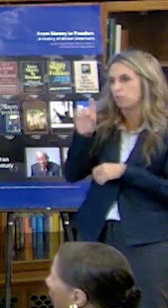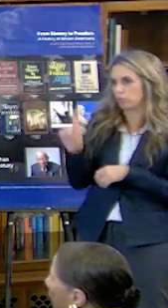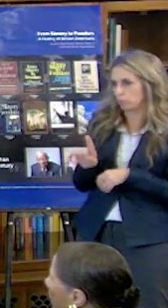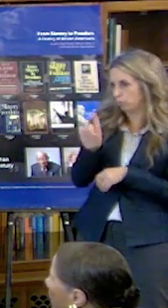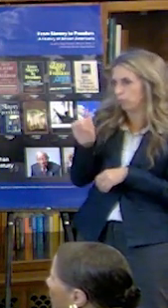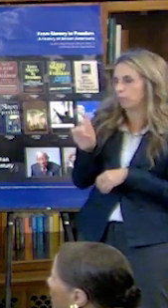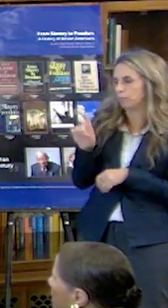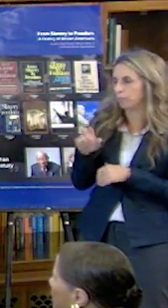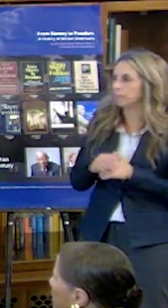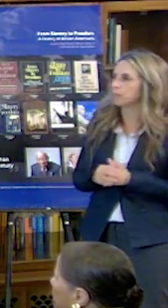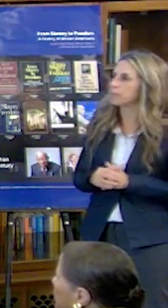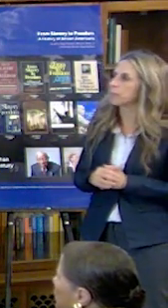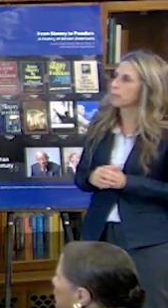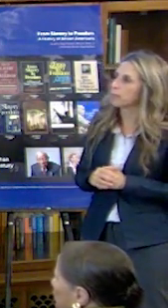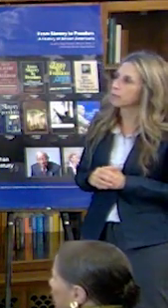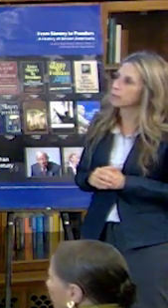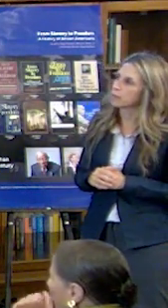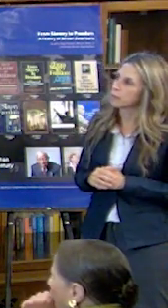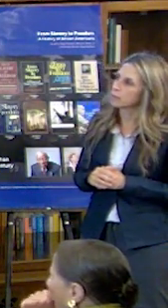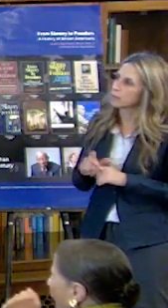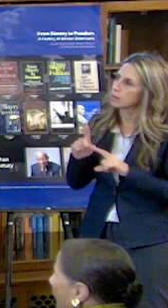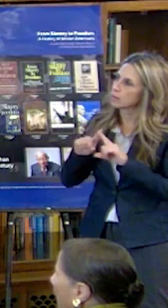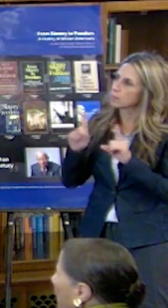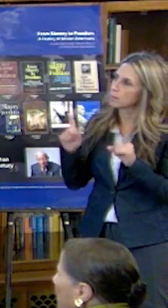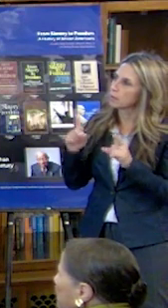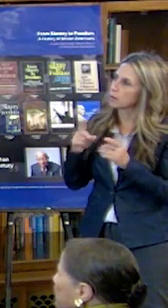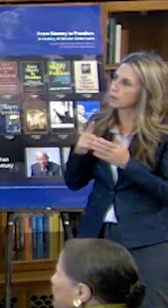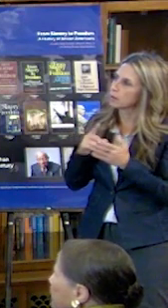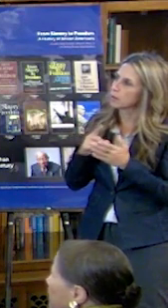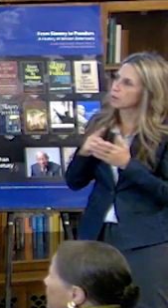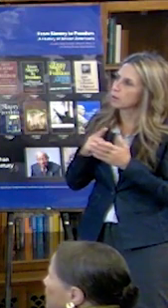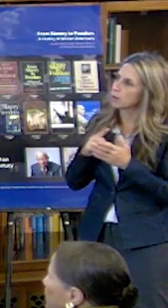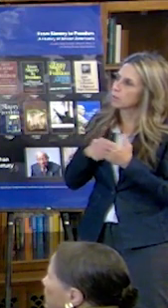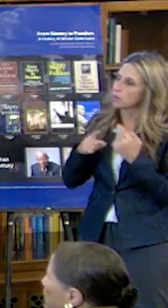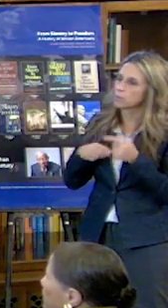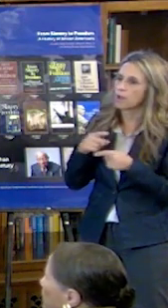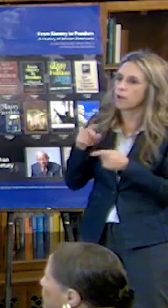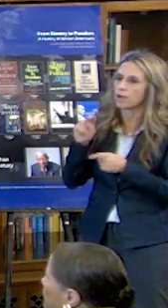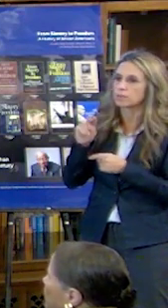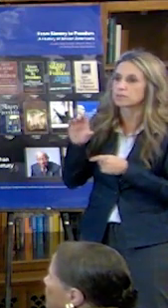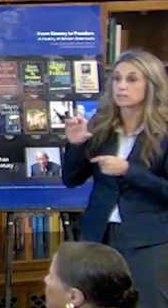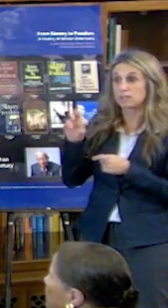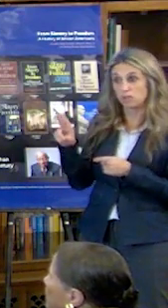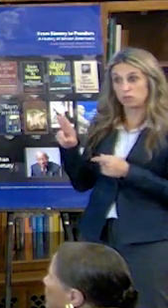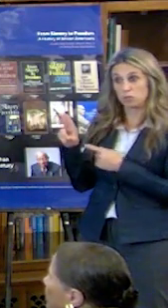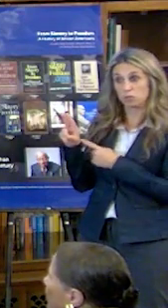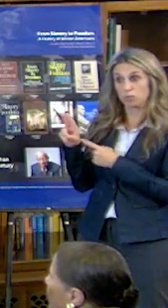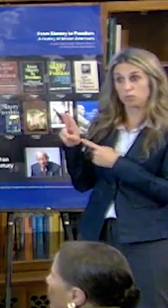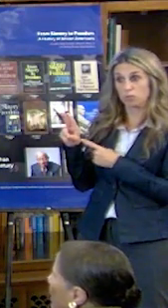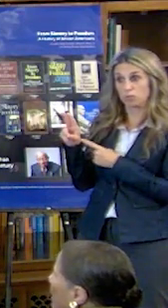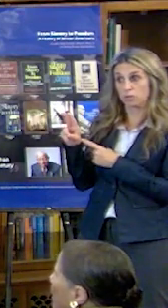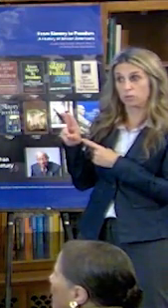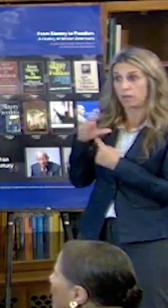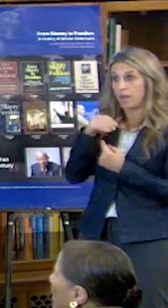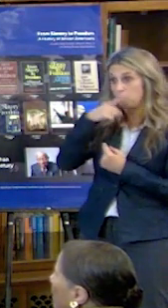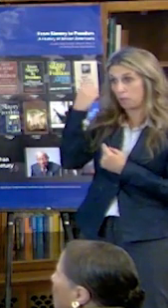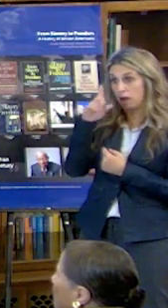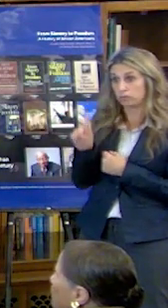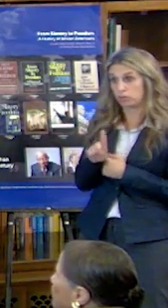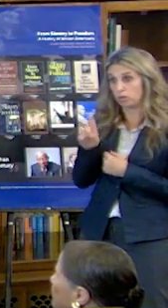in southern um but what about North Carina centr University and more importantly what about Black